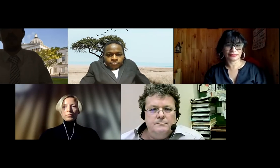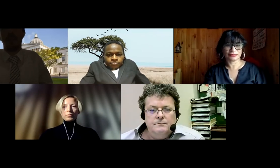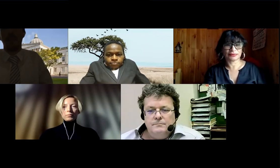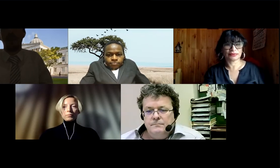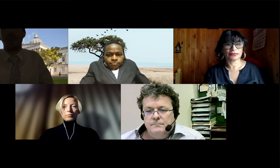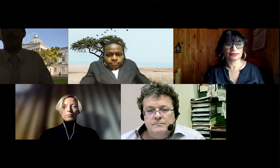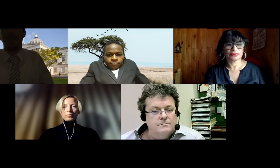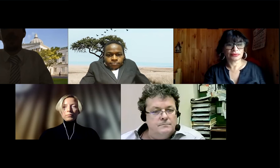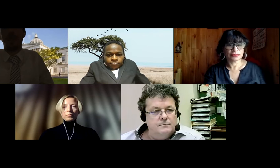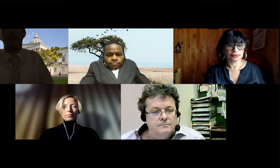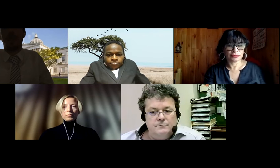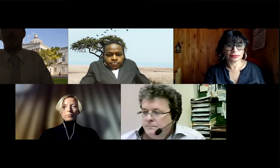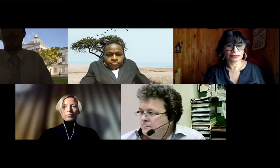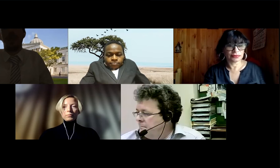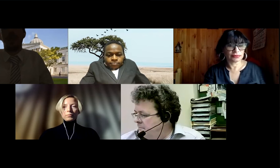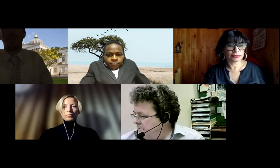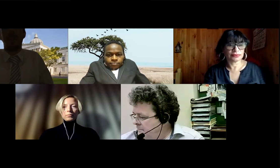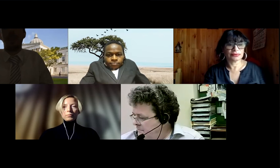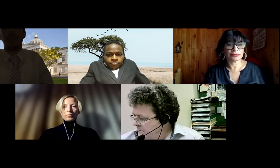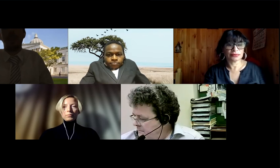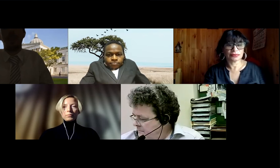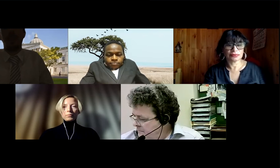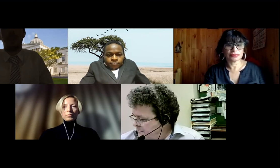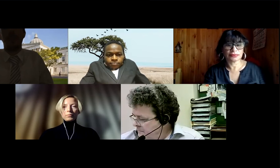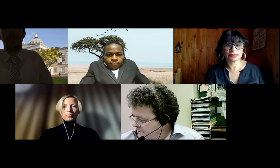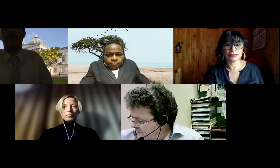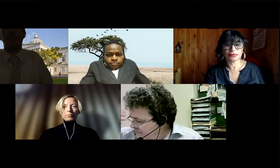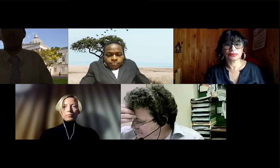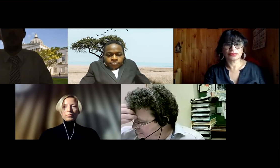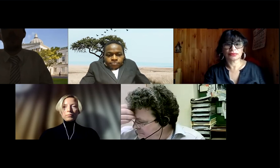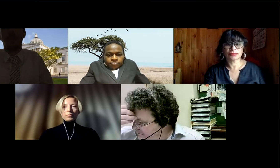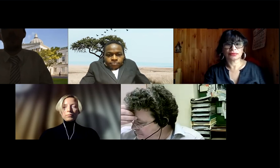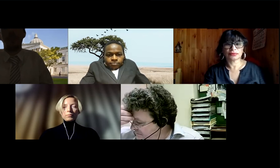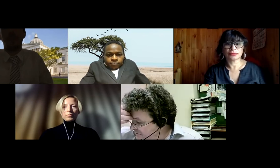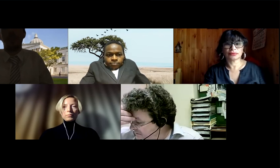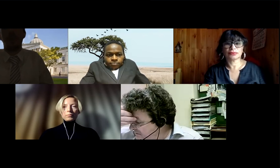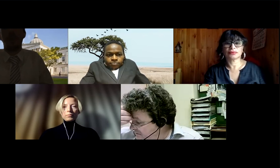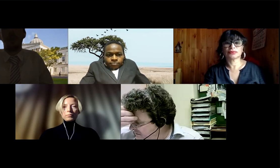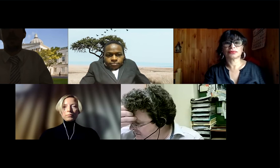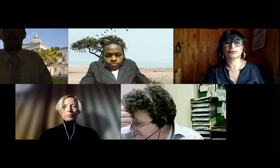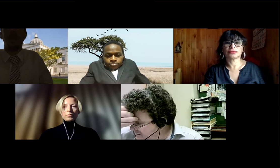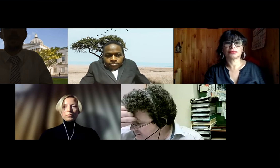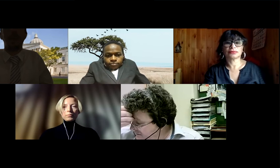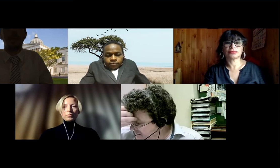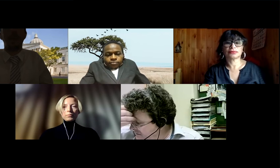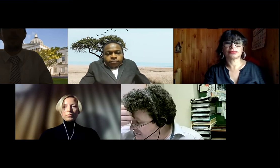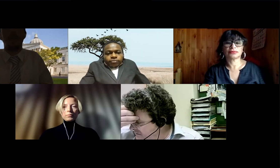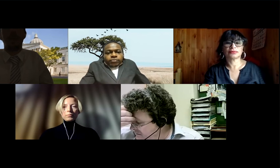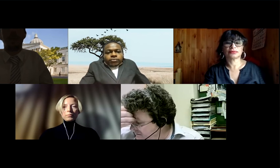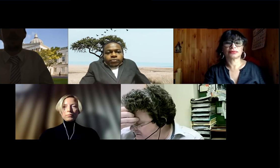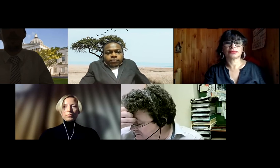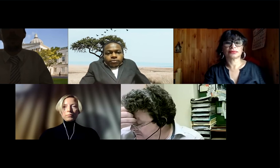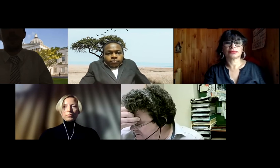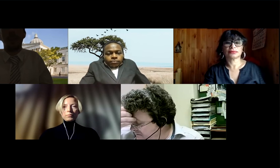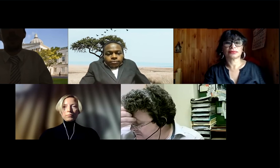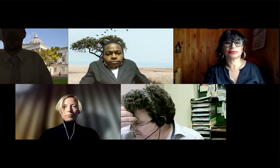Faize, who is a professor from Imperial College London working on artificial